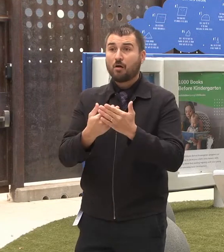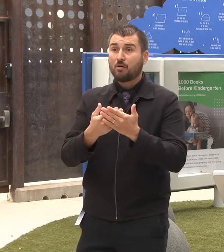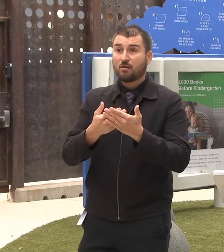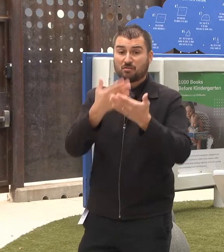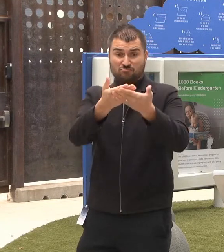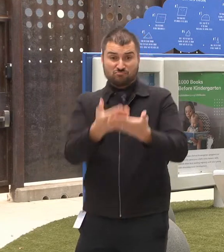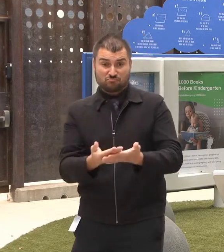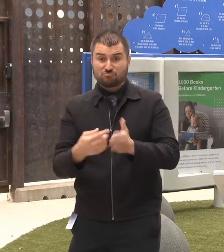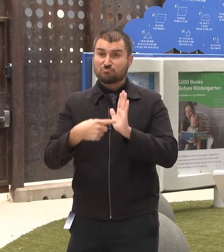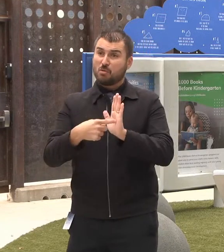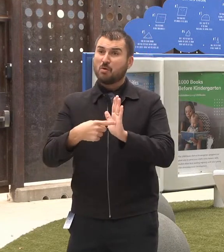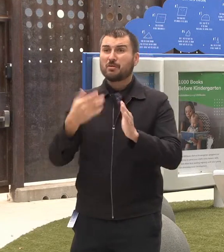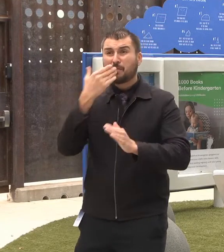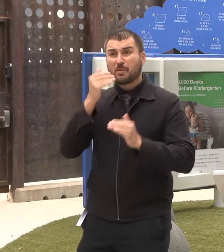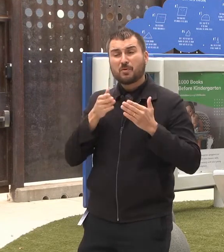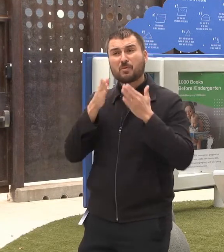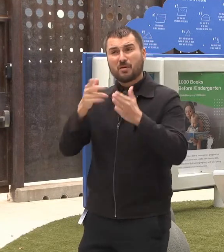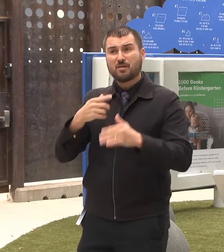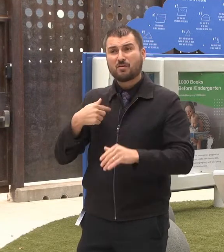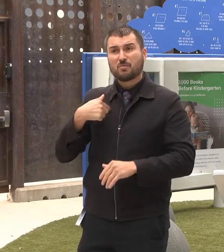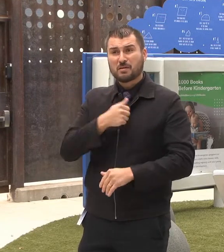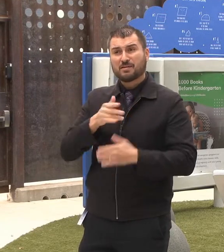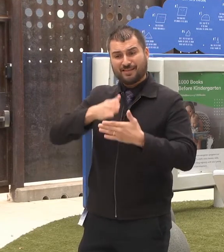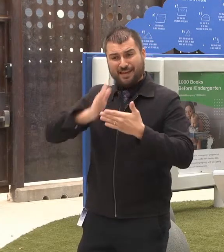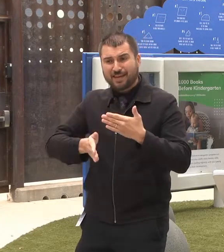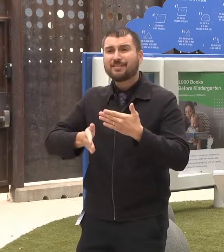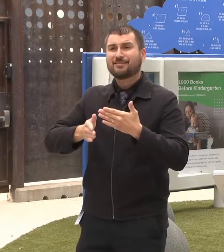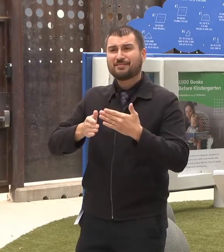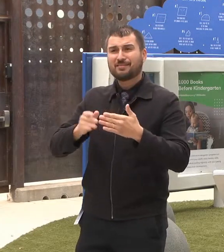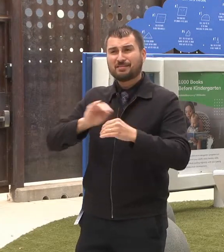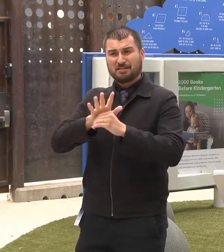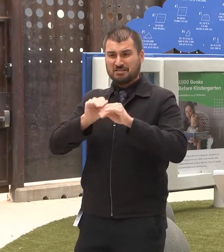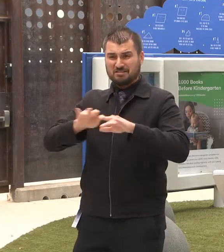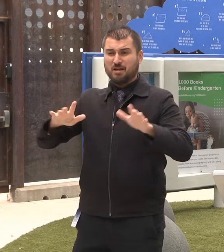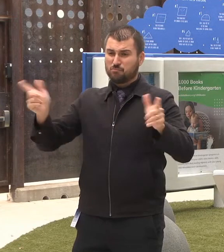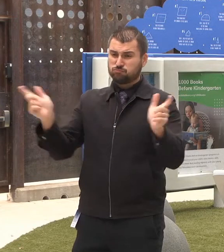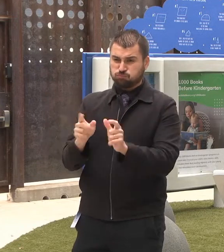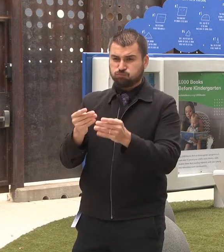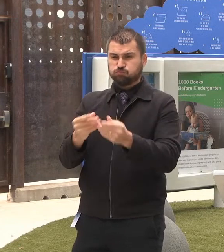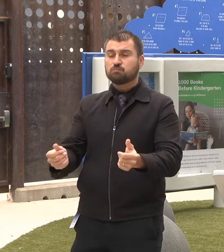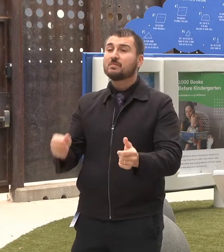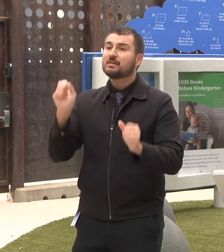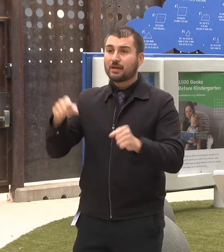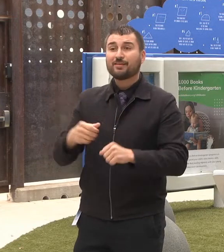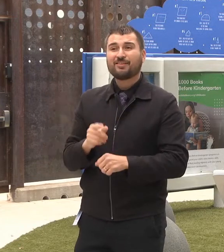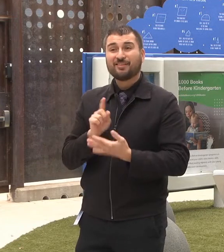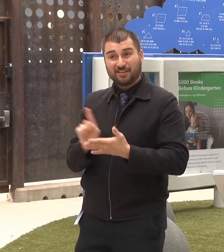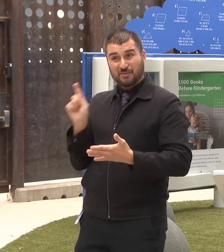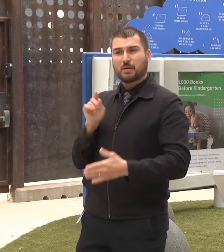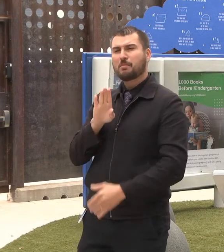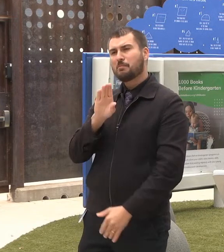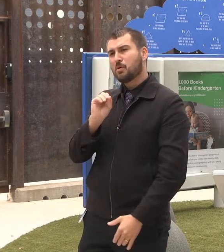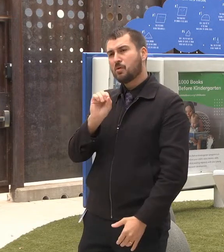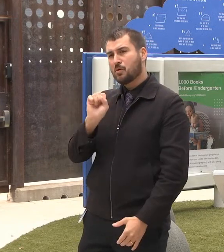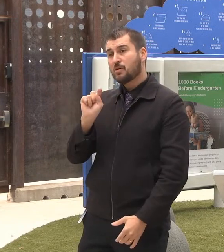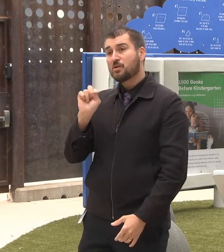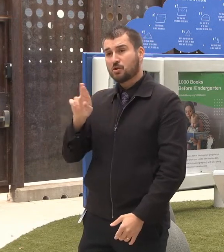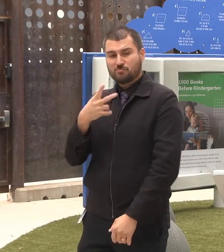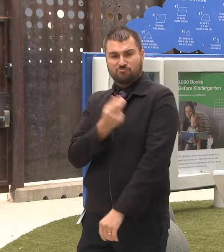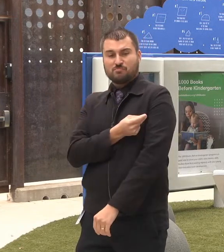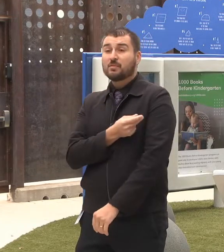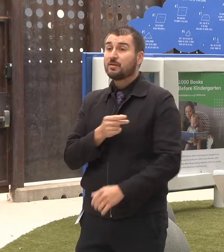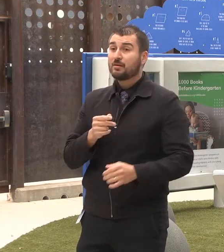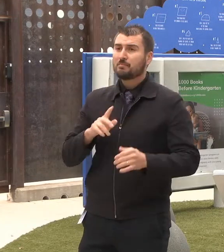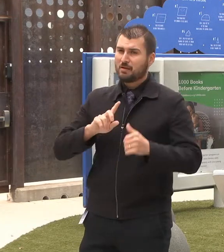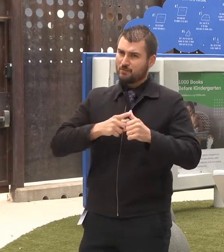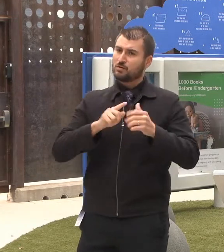that this is the best way for us to end the pandemic. I got my booster shot last week. I started out with Moderna,